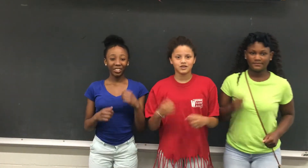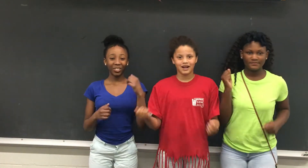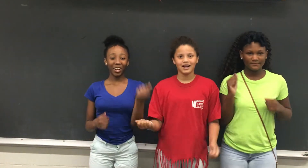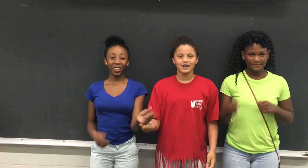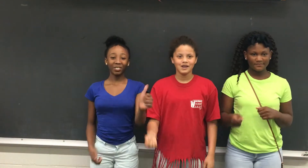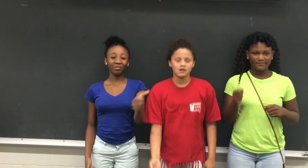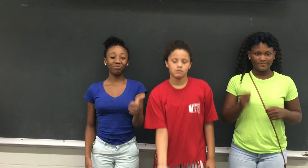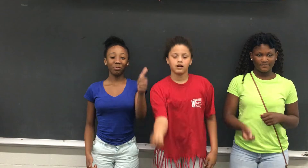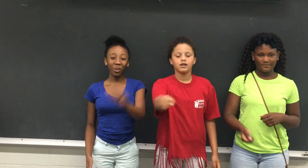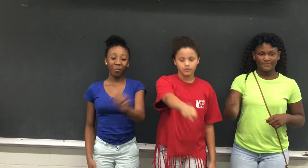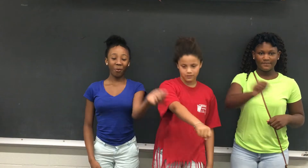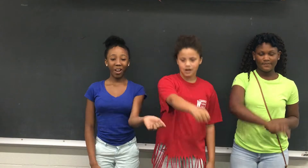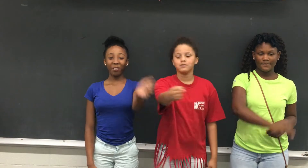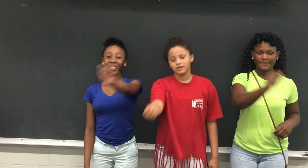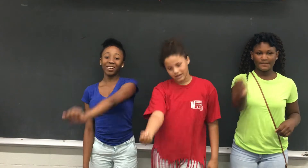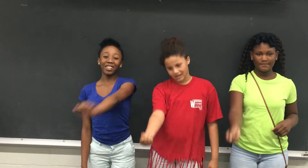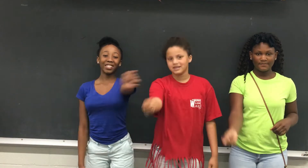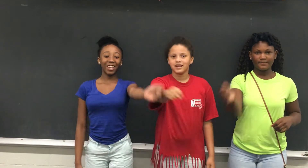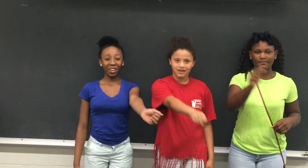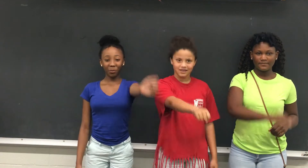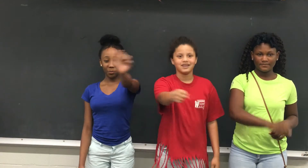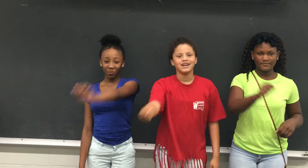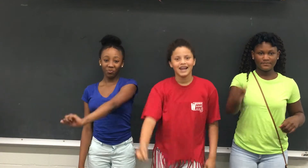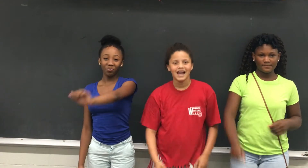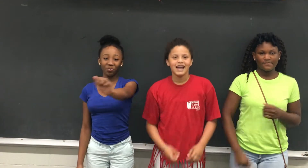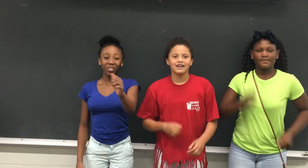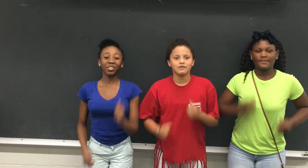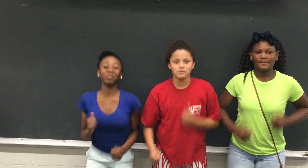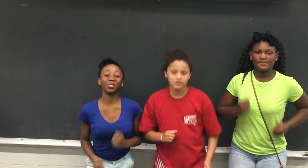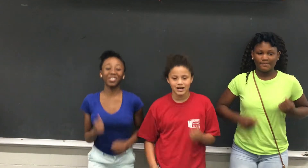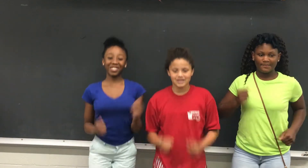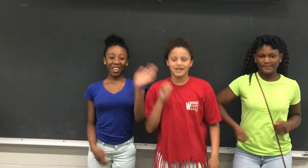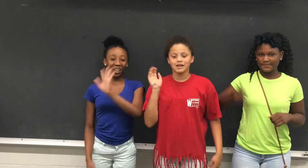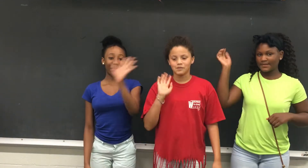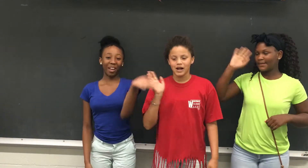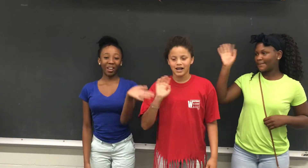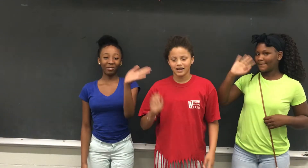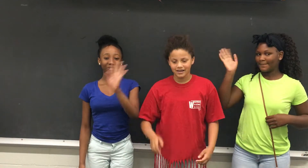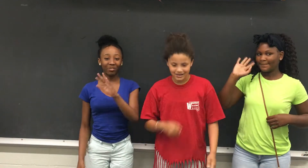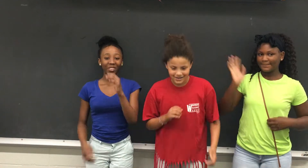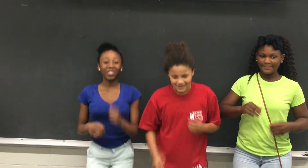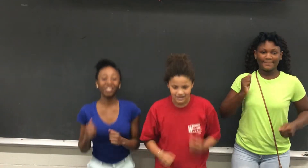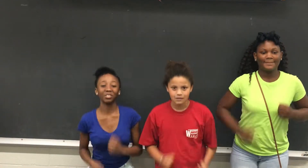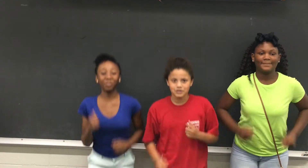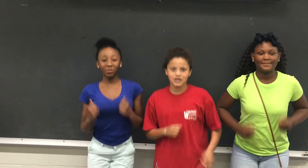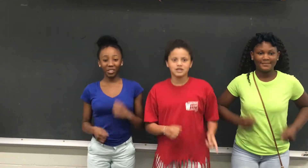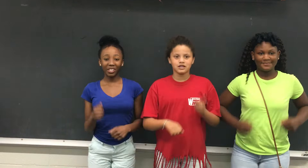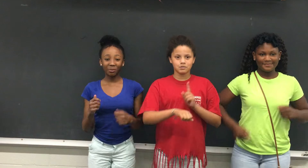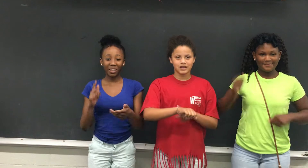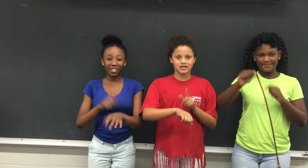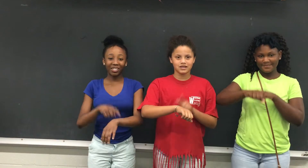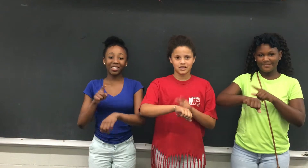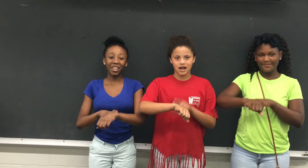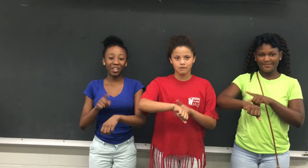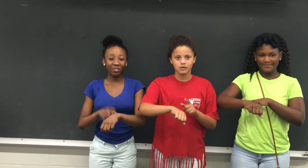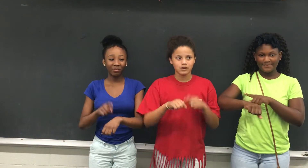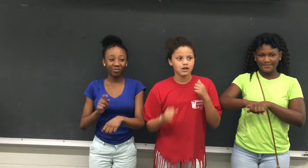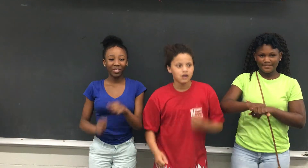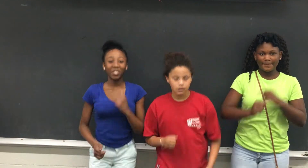try? What route would I take? And if you move, I'll say goodbye. And I'll be changing this place in time. I'll build